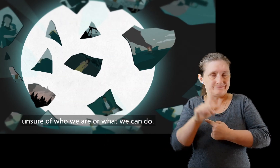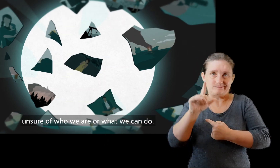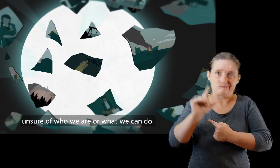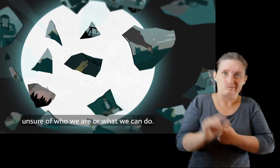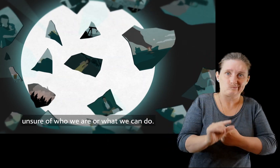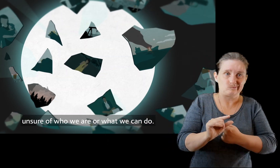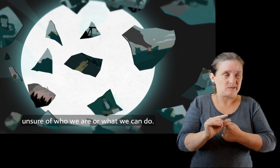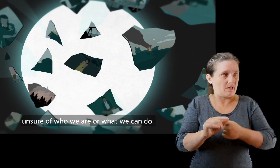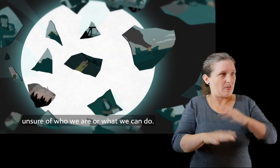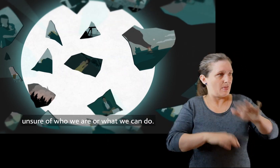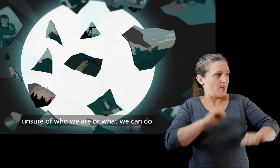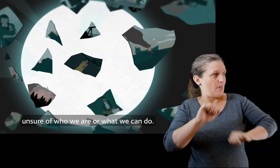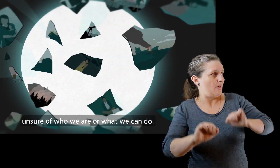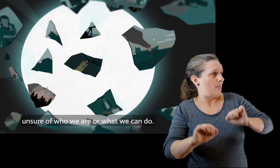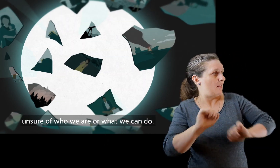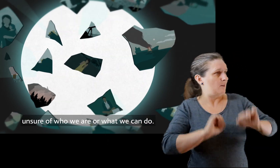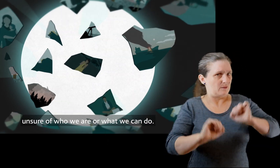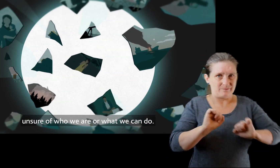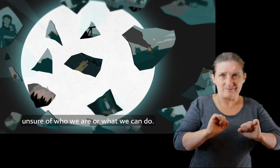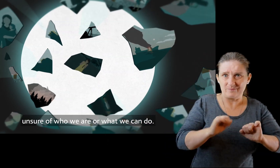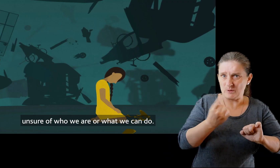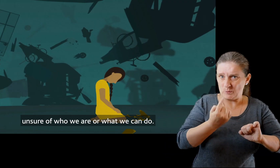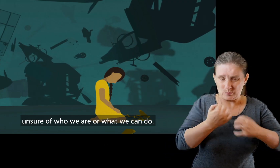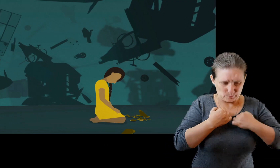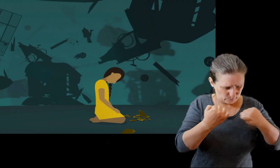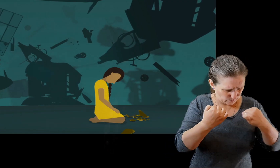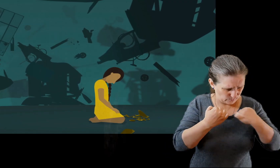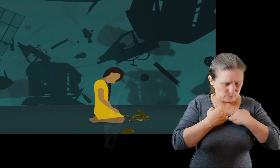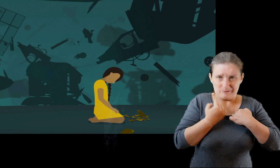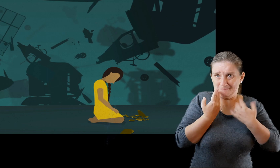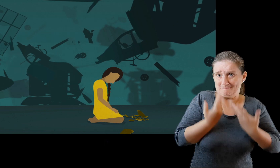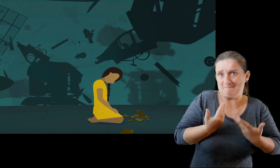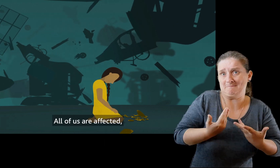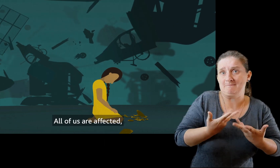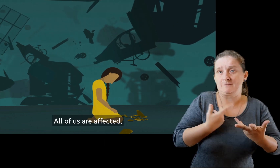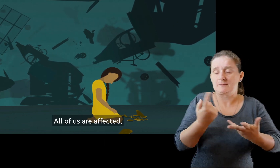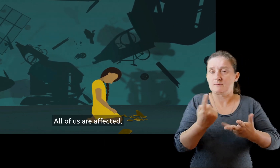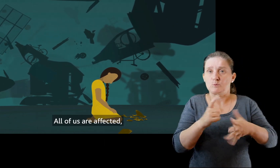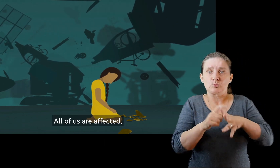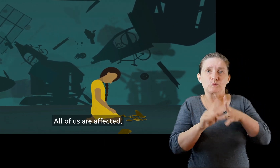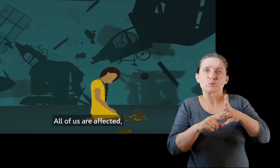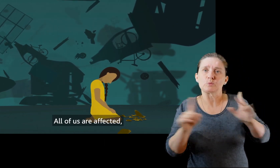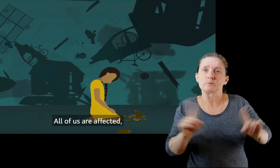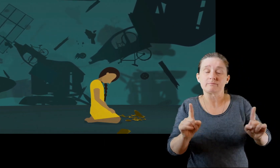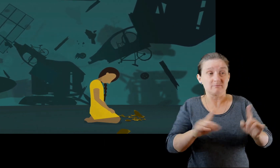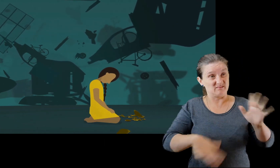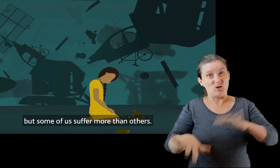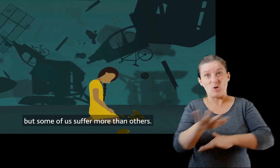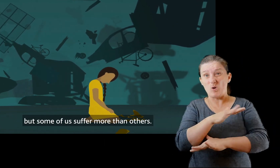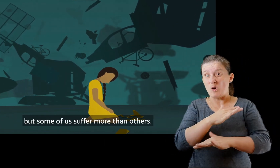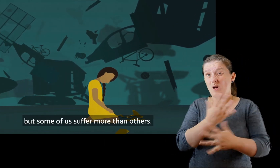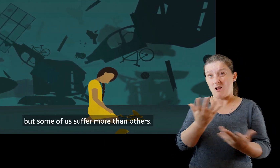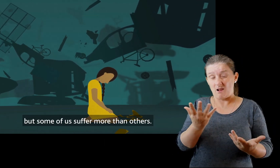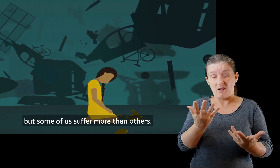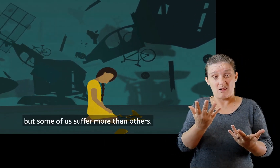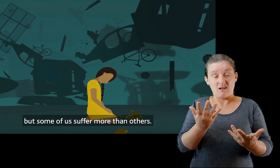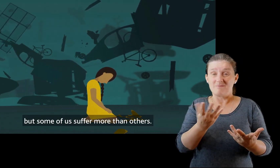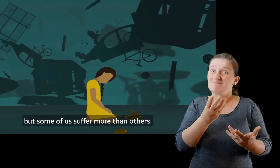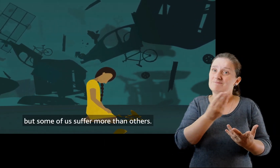of who we are or what we can do. All of us are affected, but some of us suffer more than